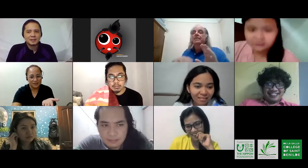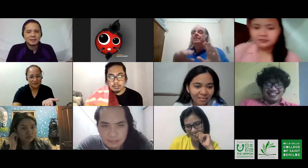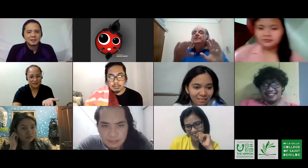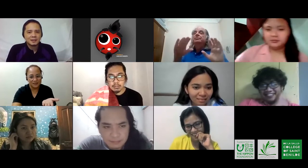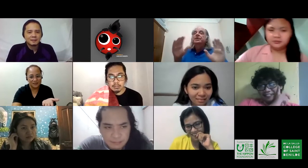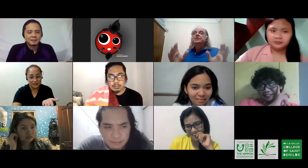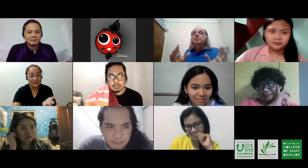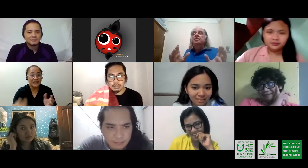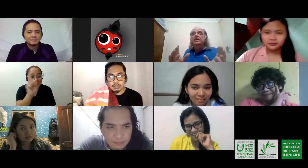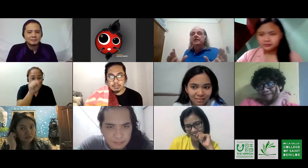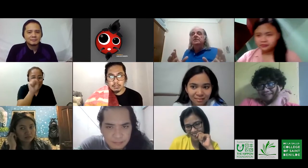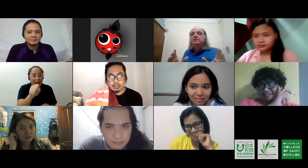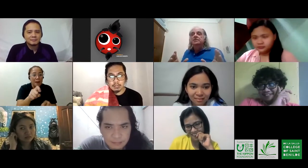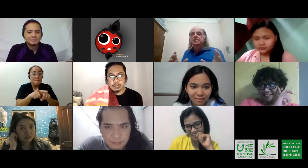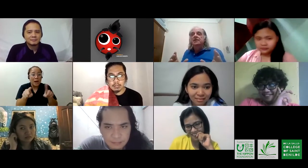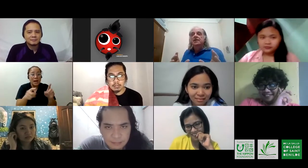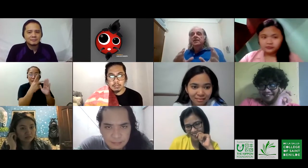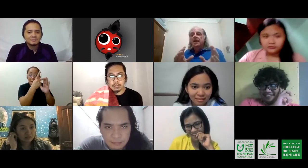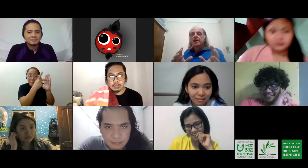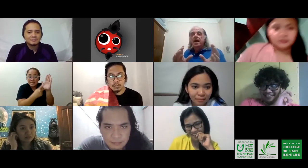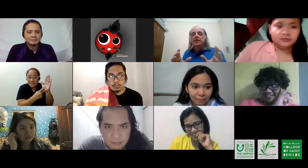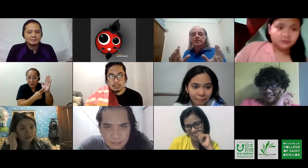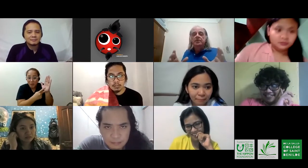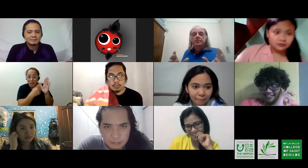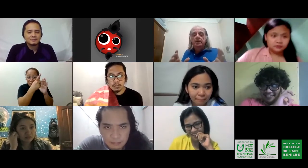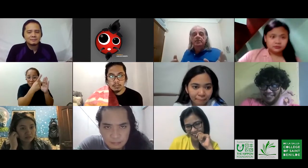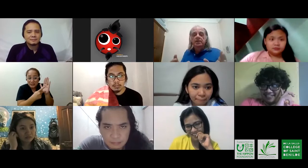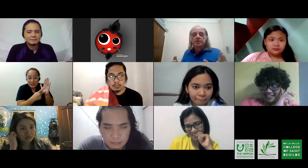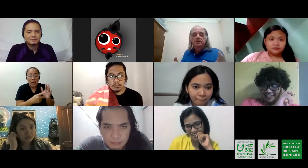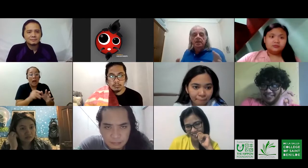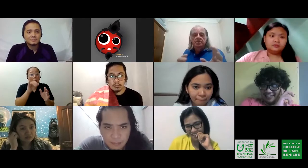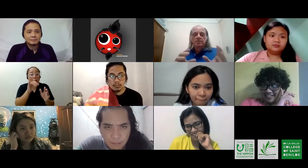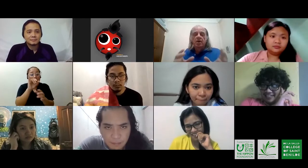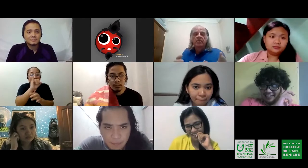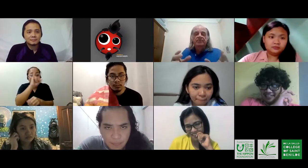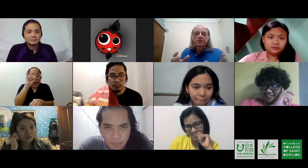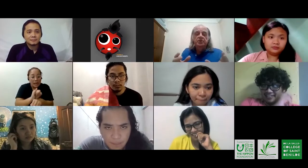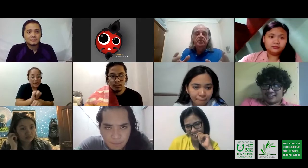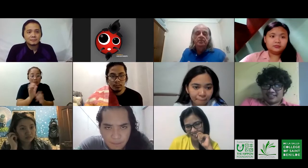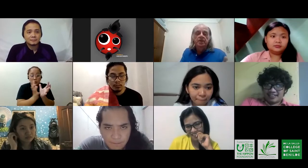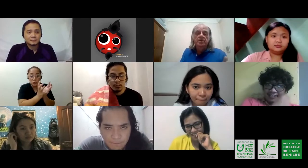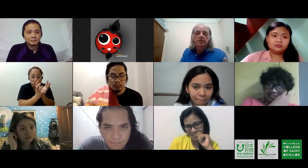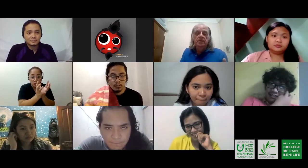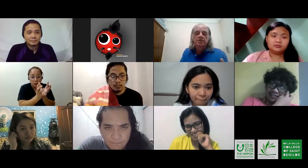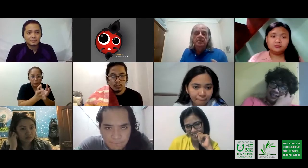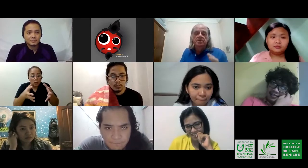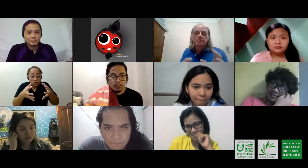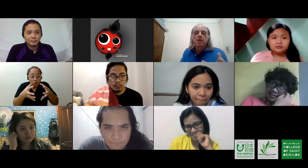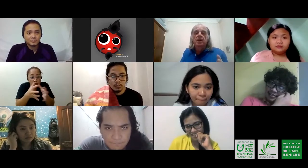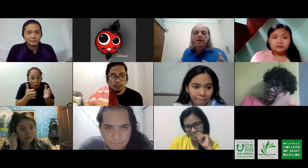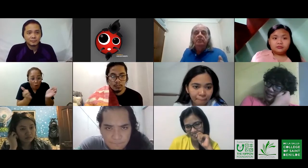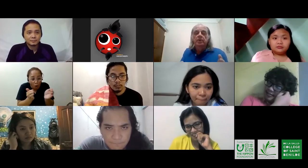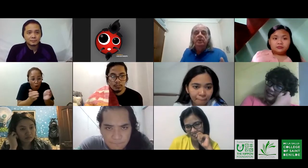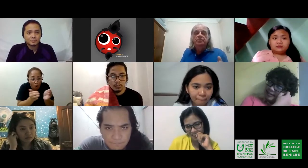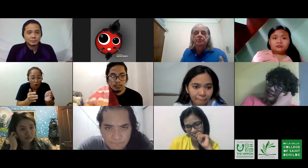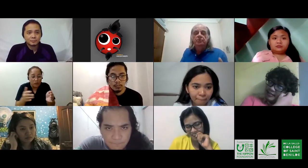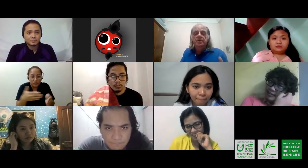the principle is that island communities and small fishing communities and small agricultural